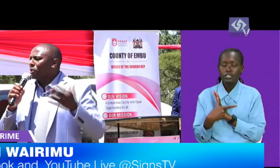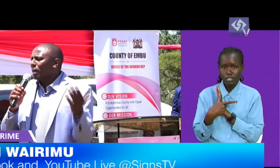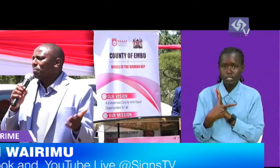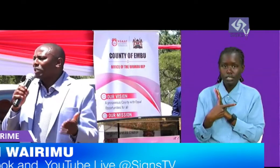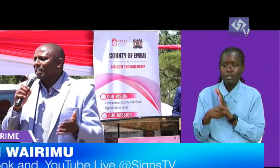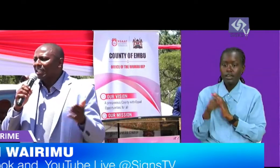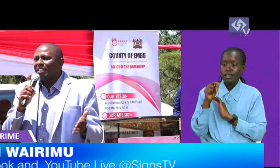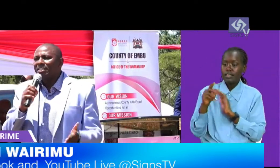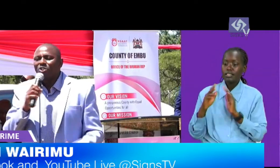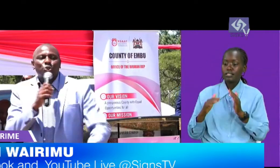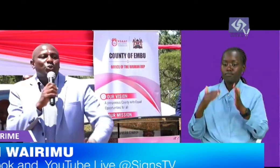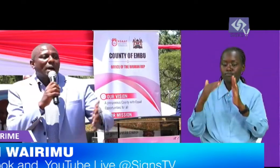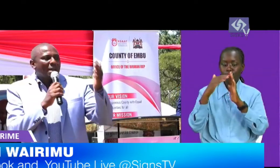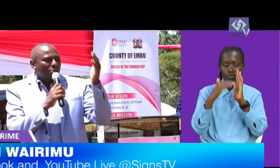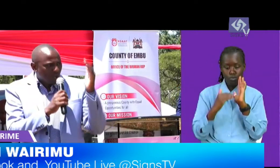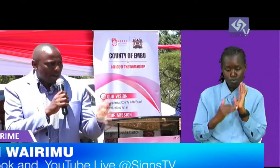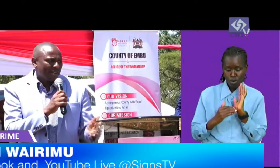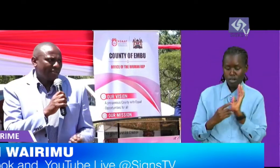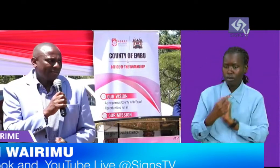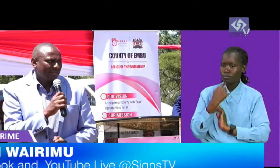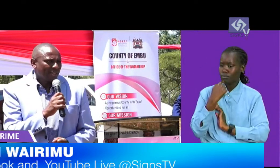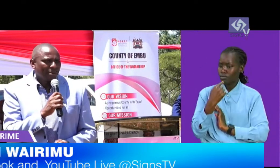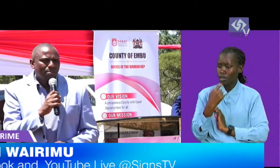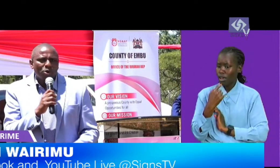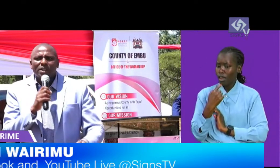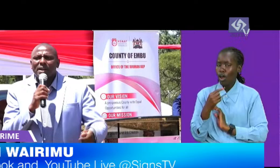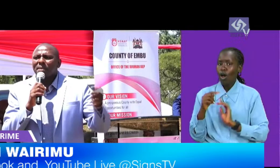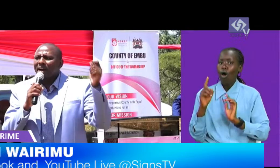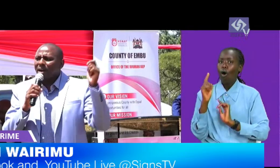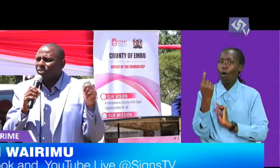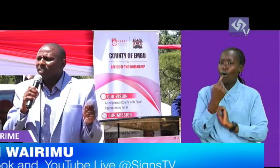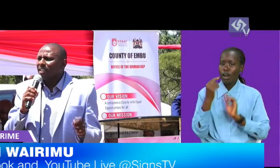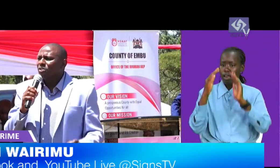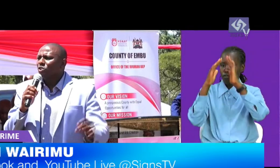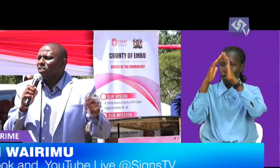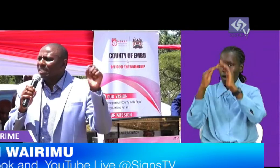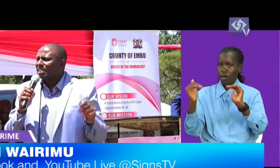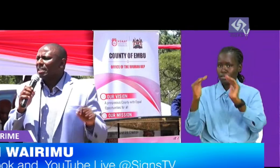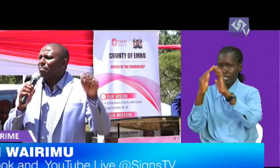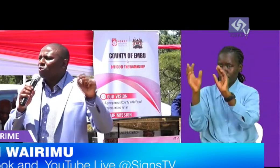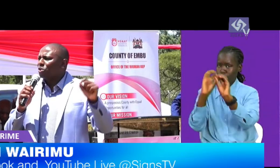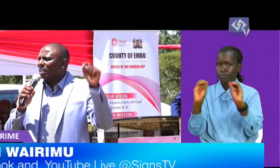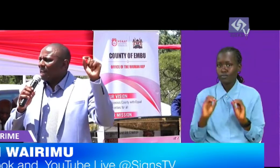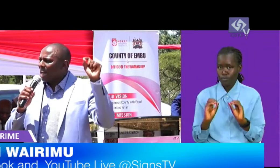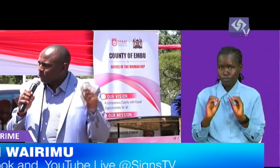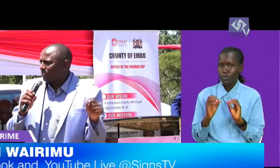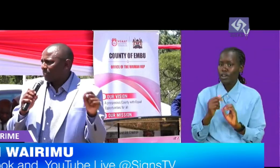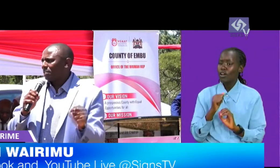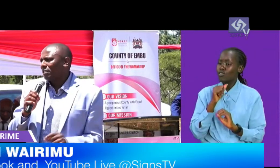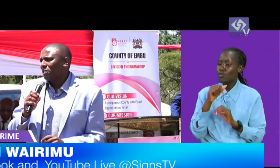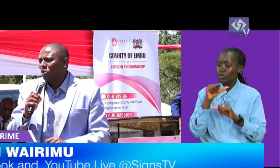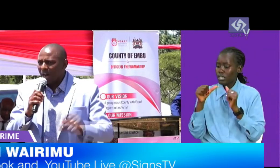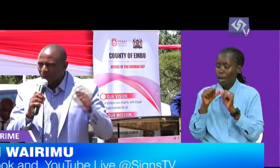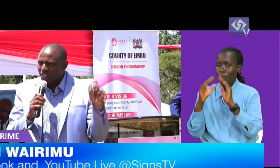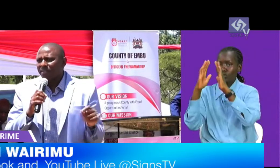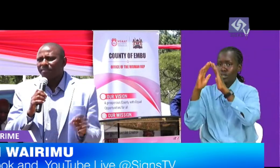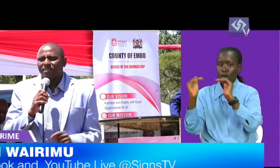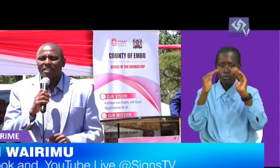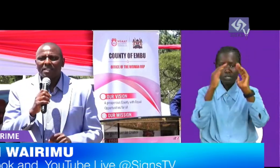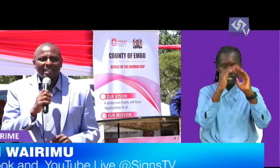program, we said, sio tu ya manyumba. Program ya housing is not just about houses or housing. It